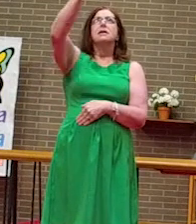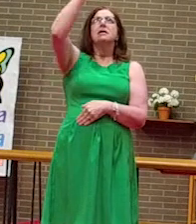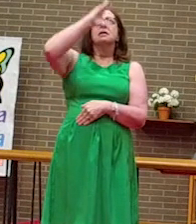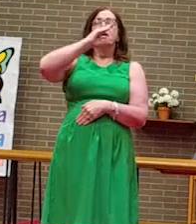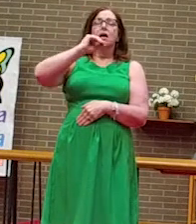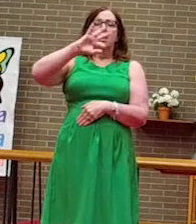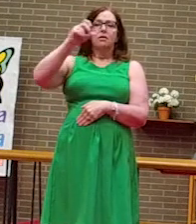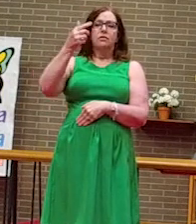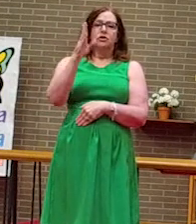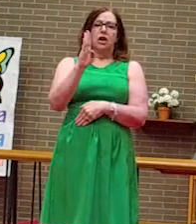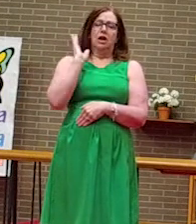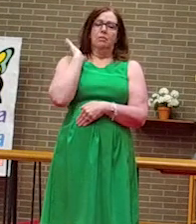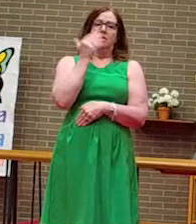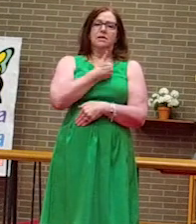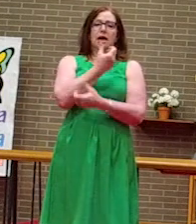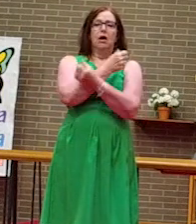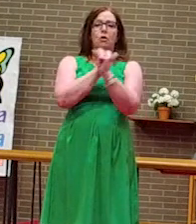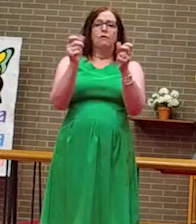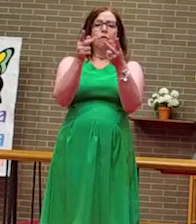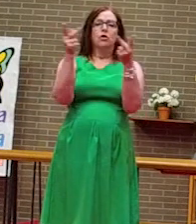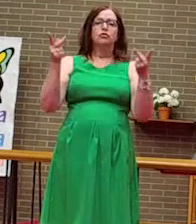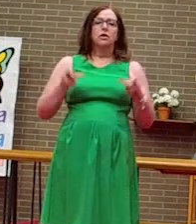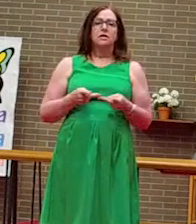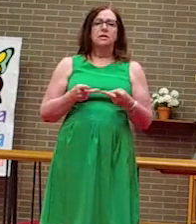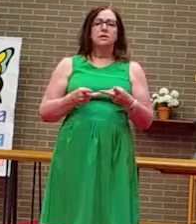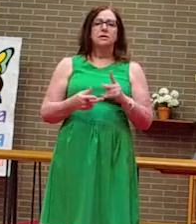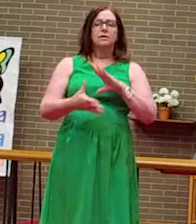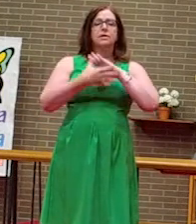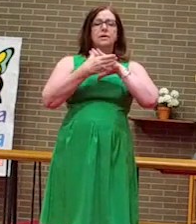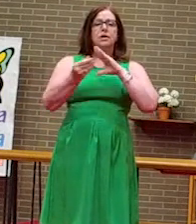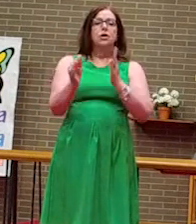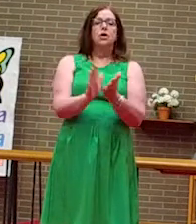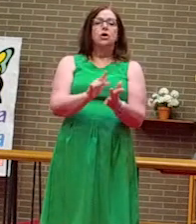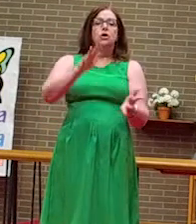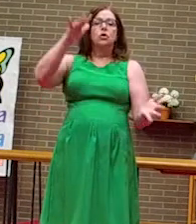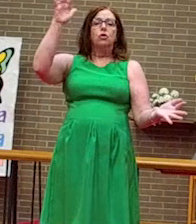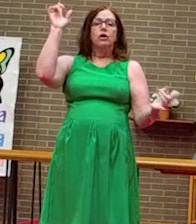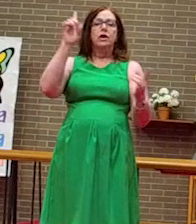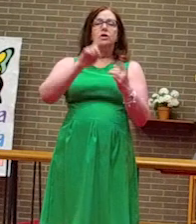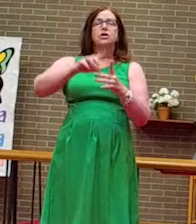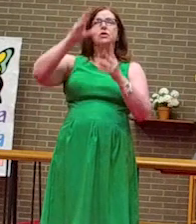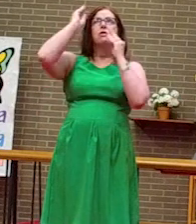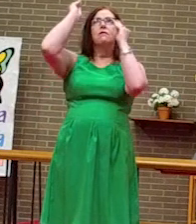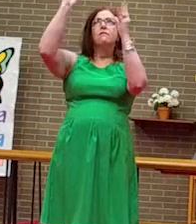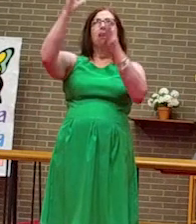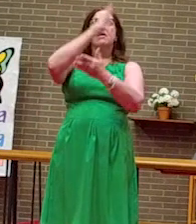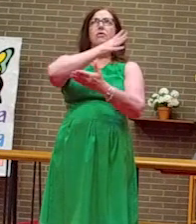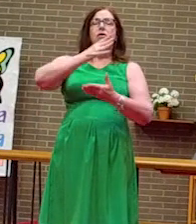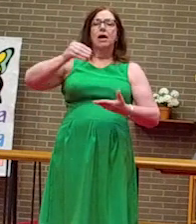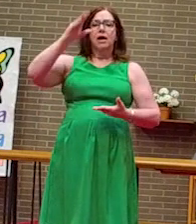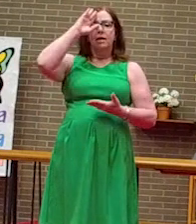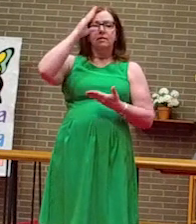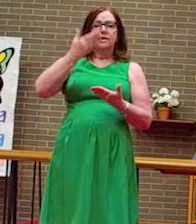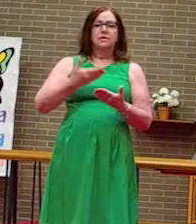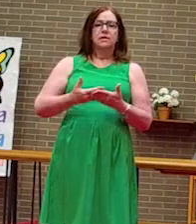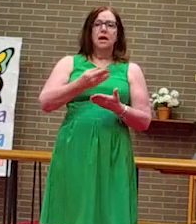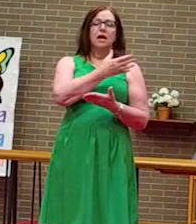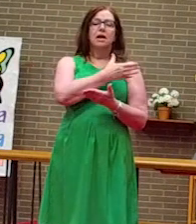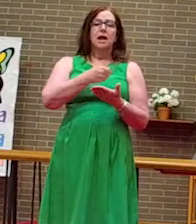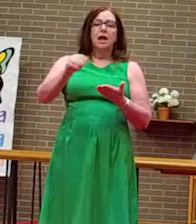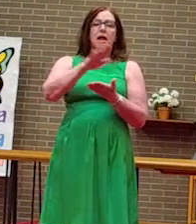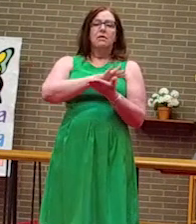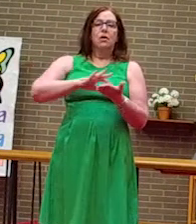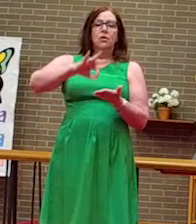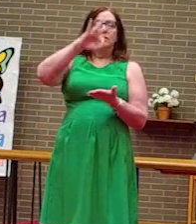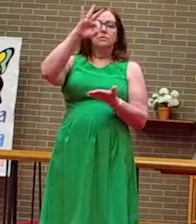Jacob is our fortress. Glory be to the Father, and to the Son, and to the